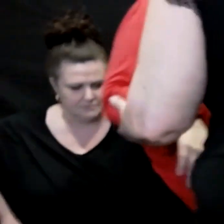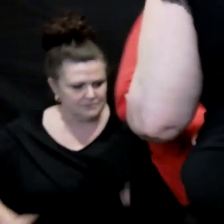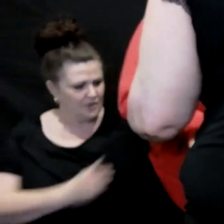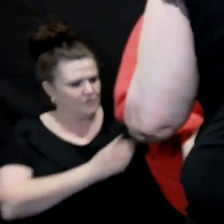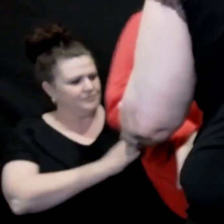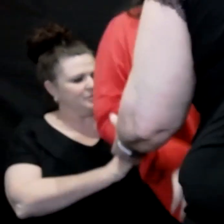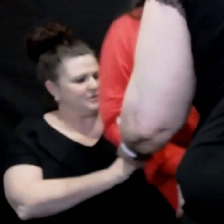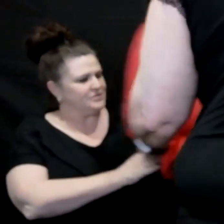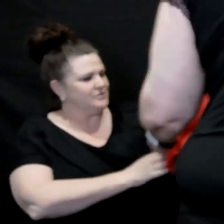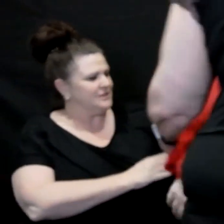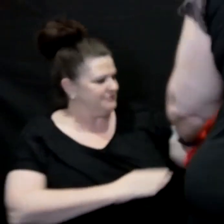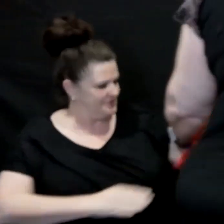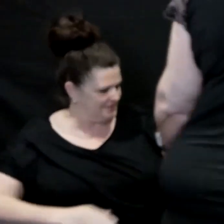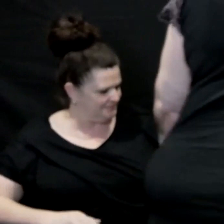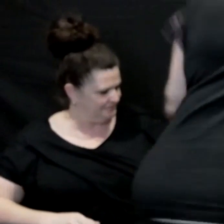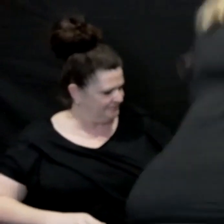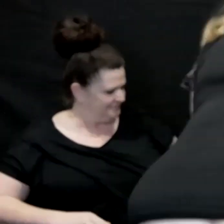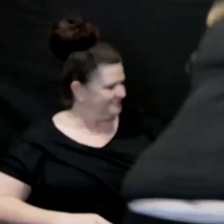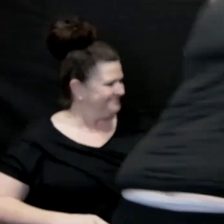Oh, I'm sorry. Back a little bit to your left.